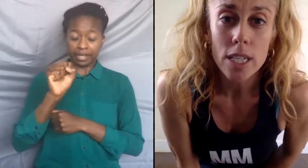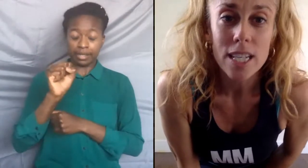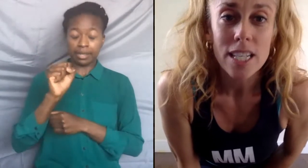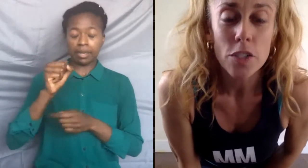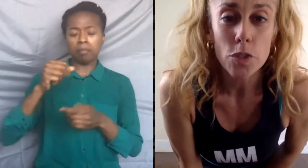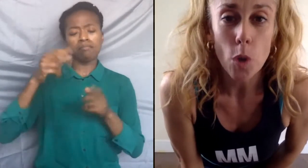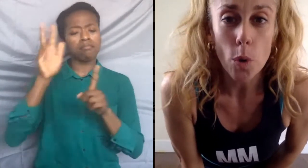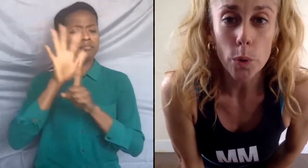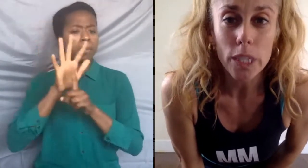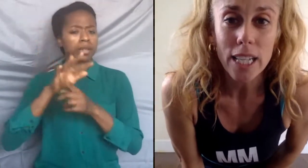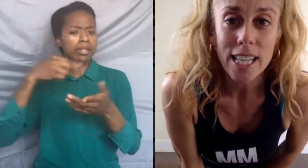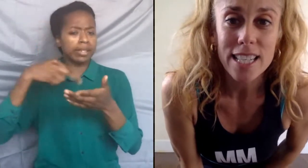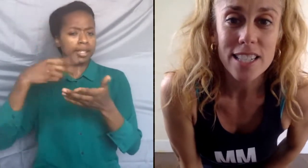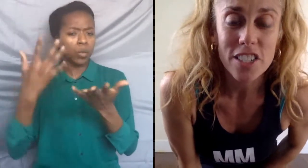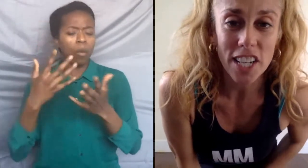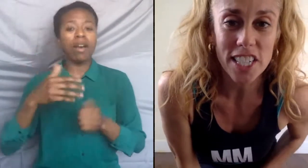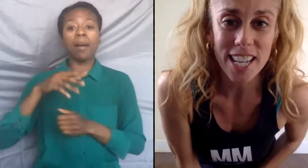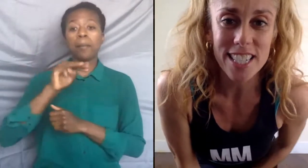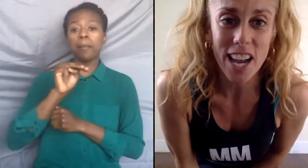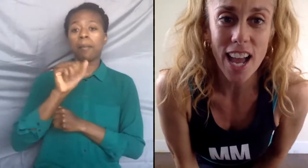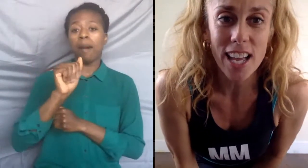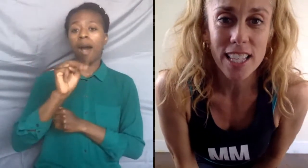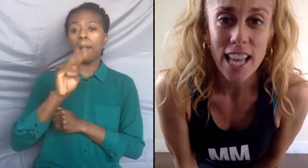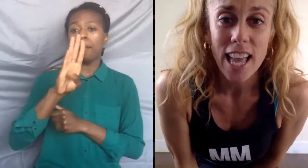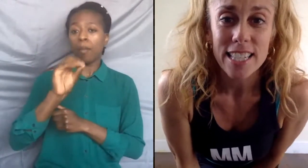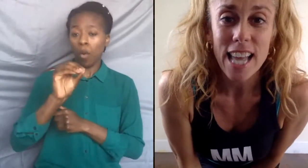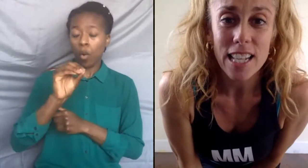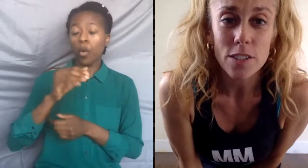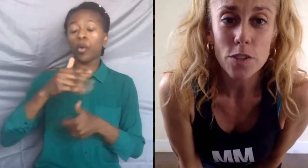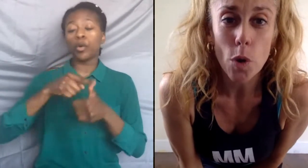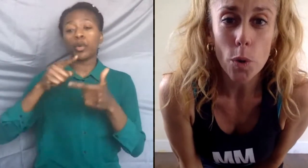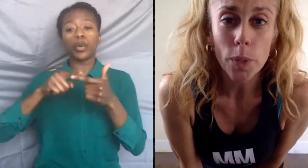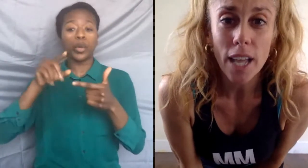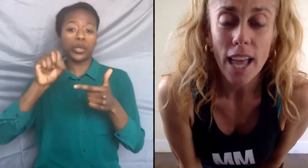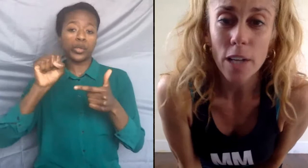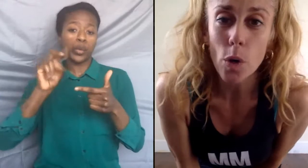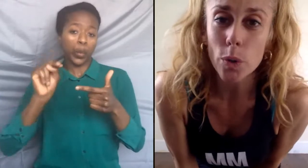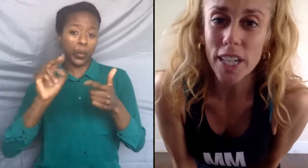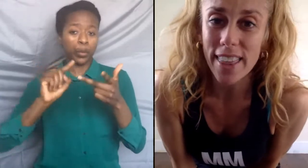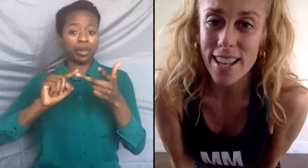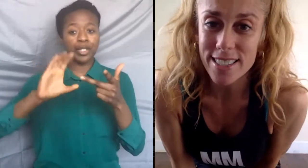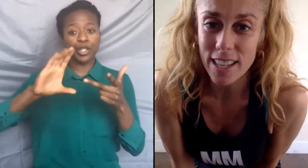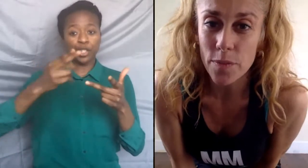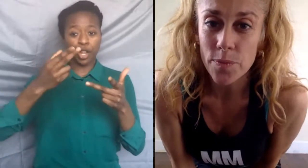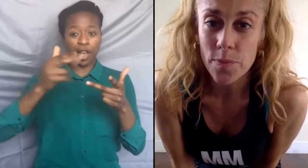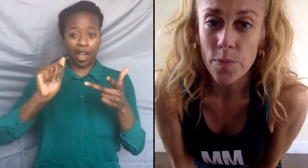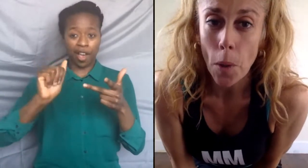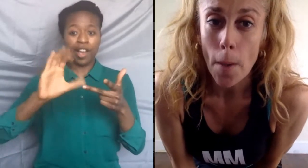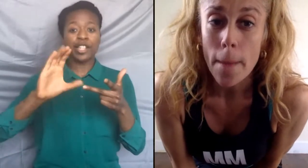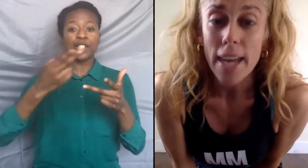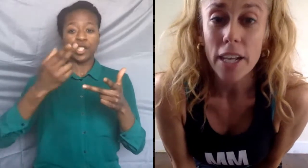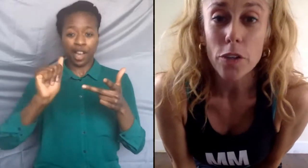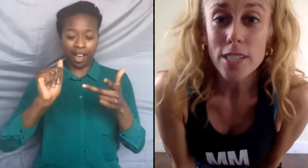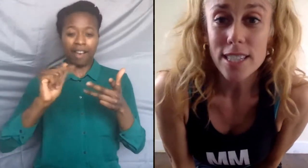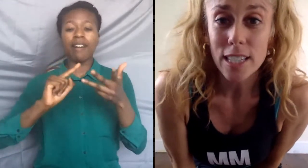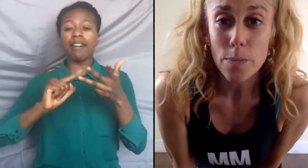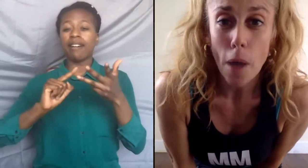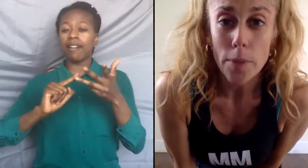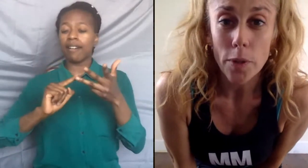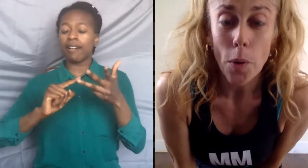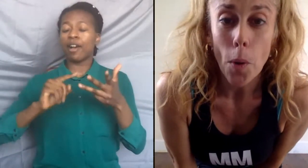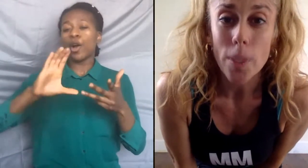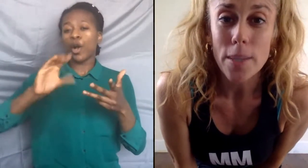mambo, son, cha-cha-cha, danzón, and contradanza. And